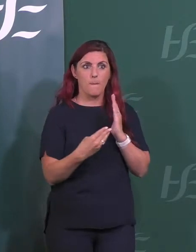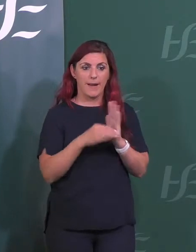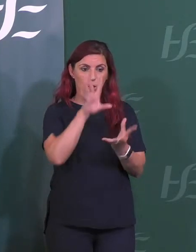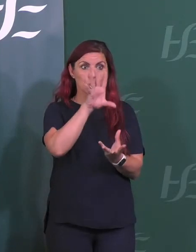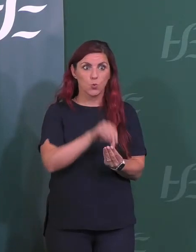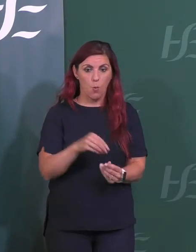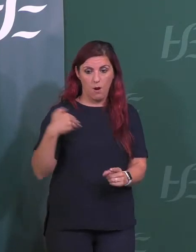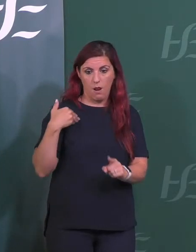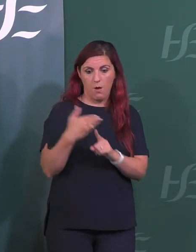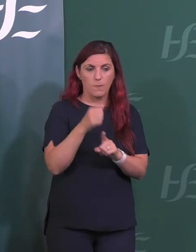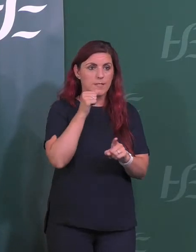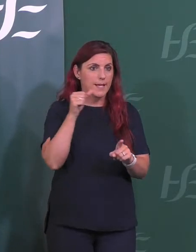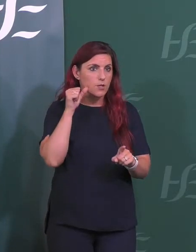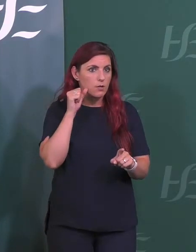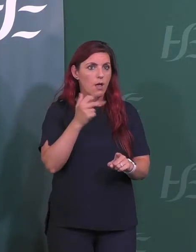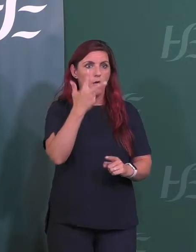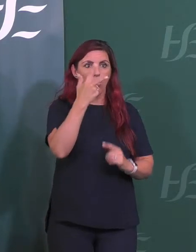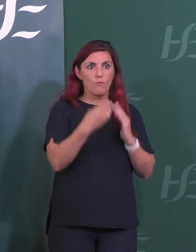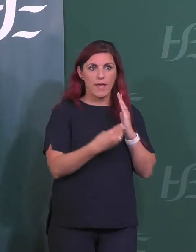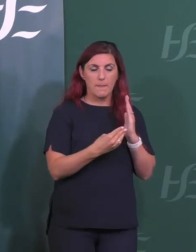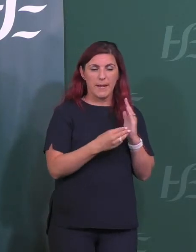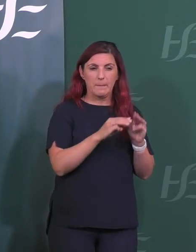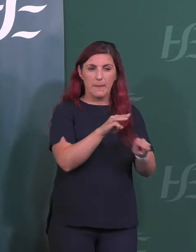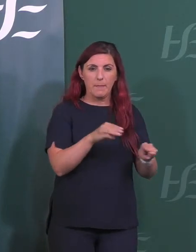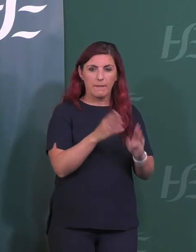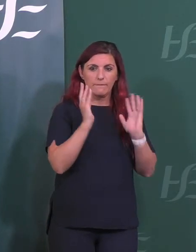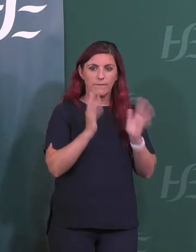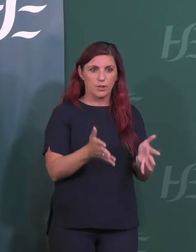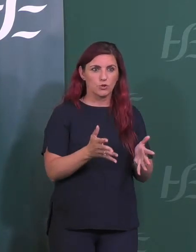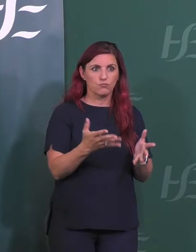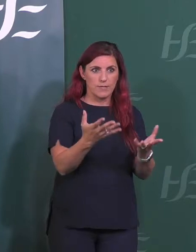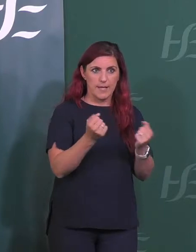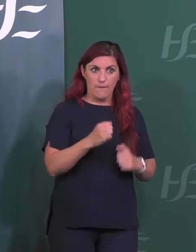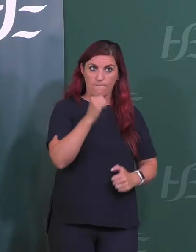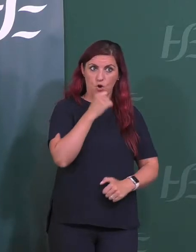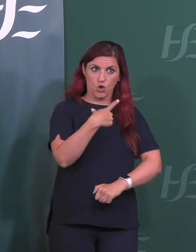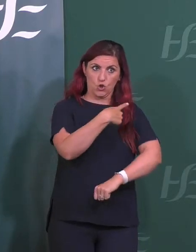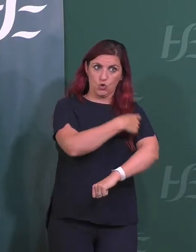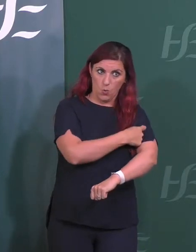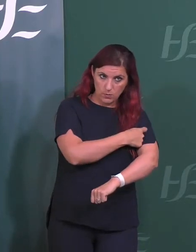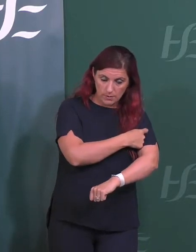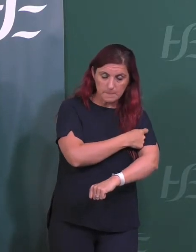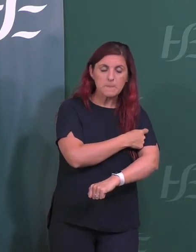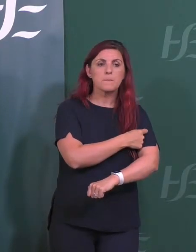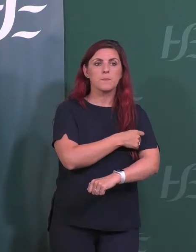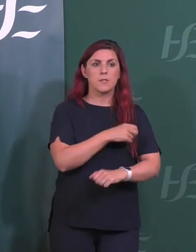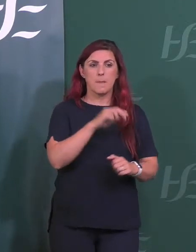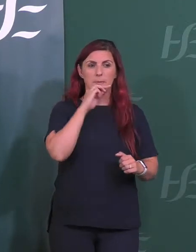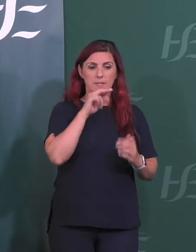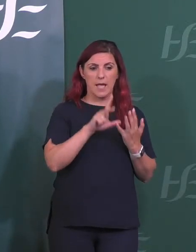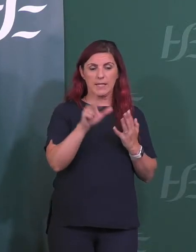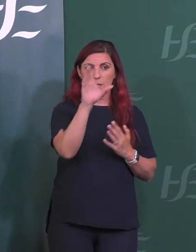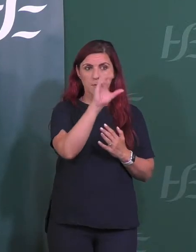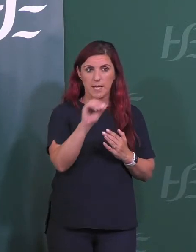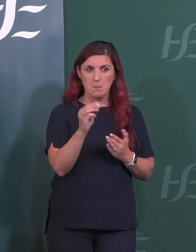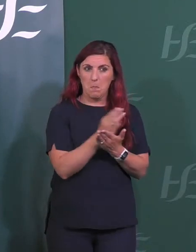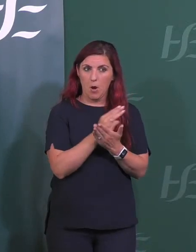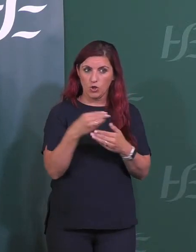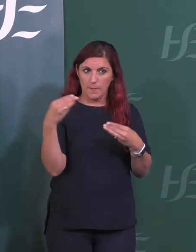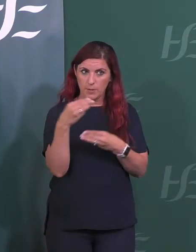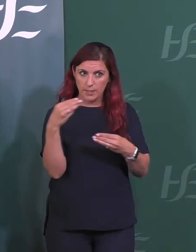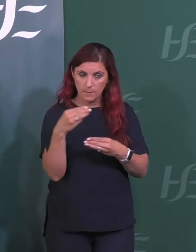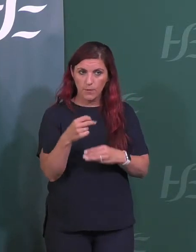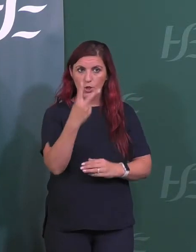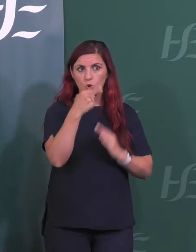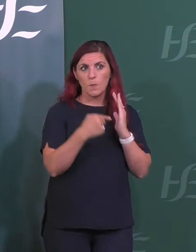million people now have received their first dose or single dose of vaccine, 80% partially protected. Almost 2.5 million have